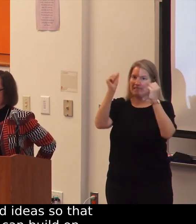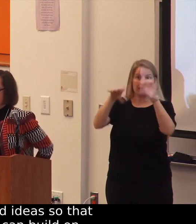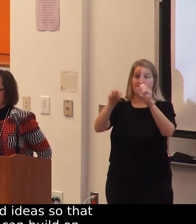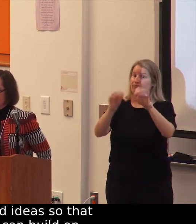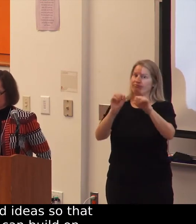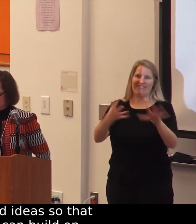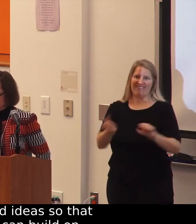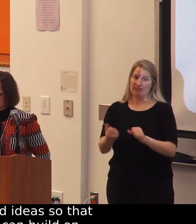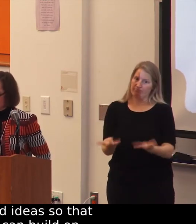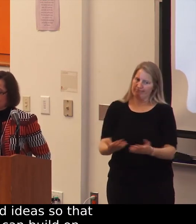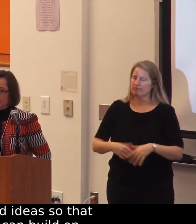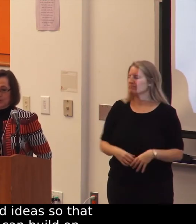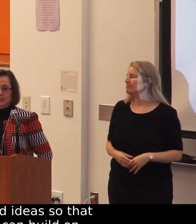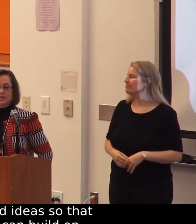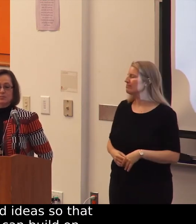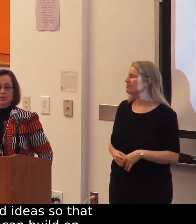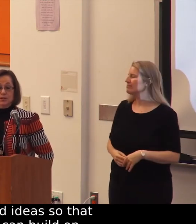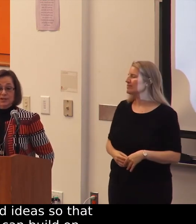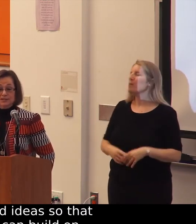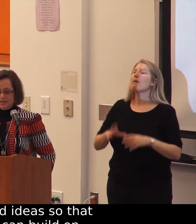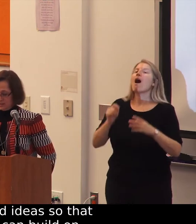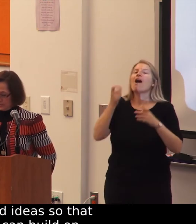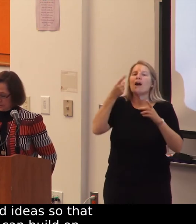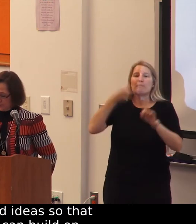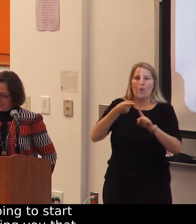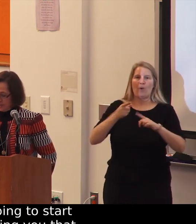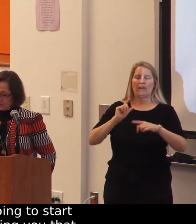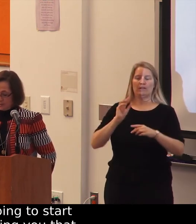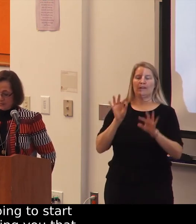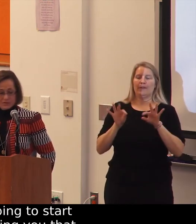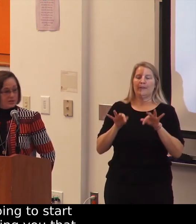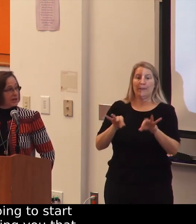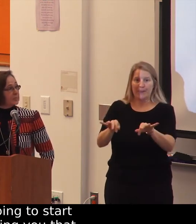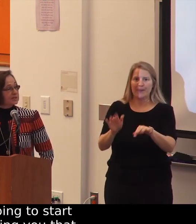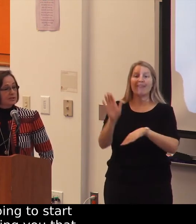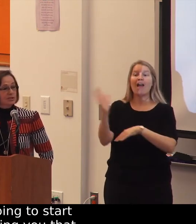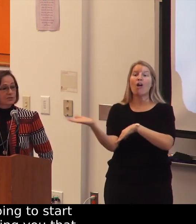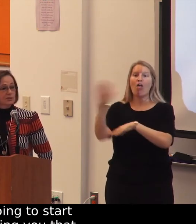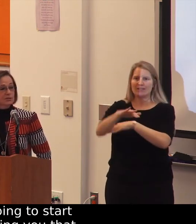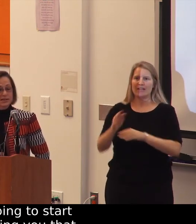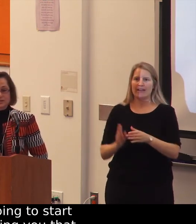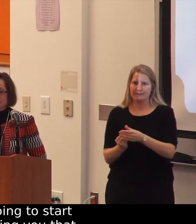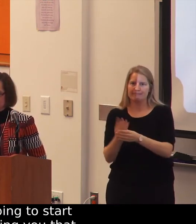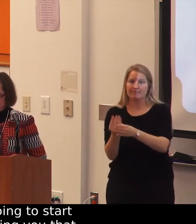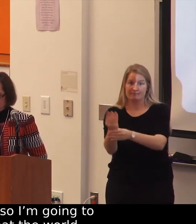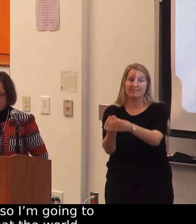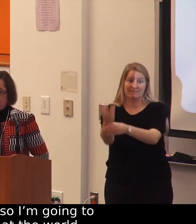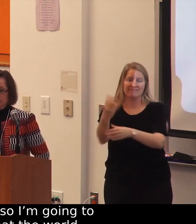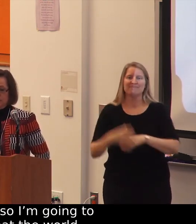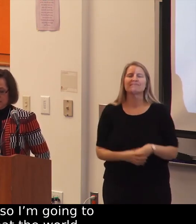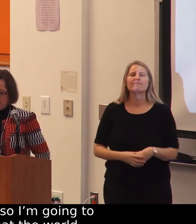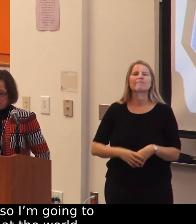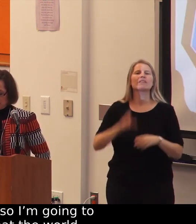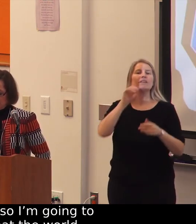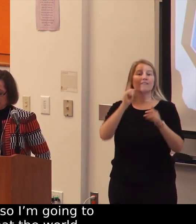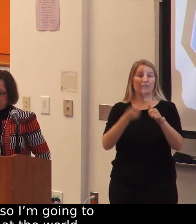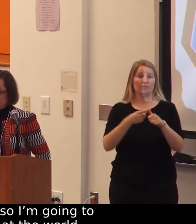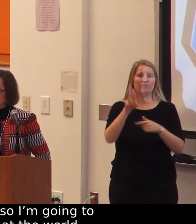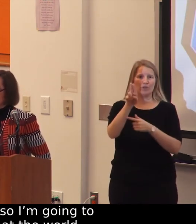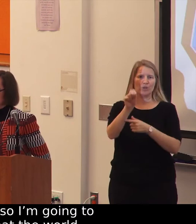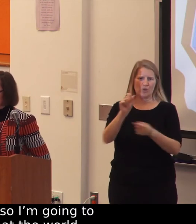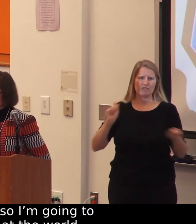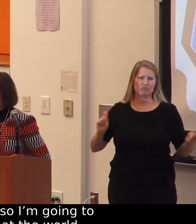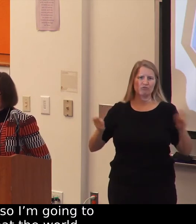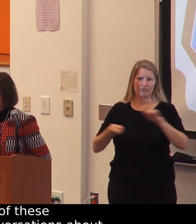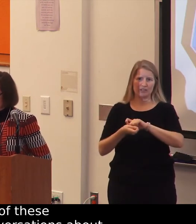ideas that I hope we can build on as the day goes on. So I'm going to start out by telling you that the United States is changing. I'm also going to tell you